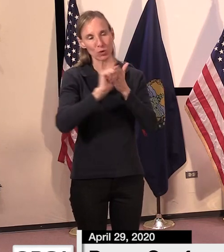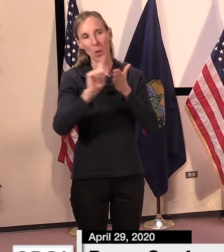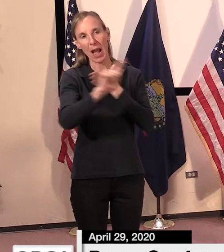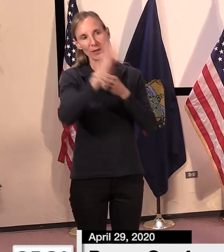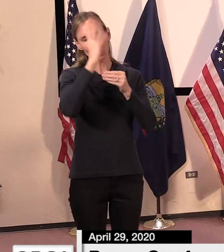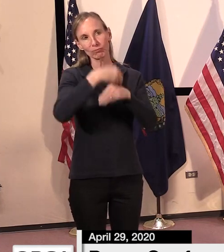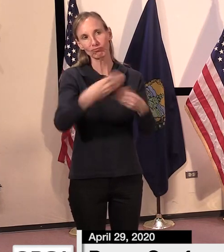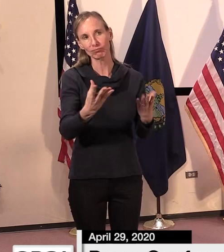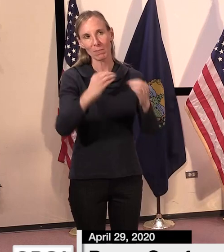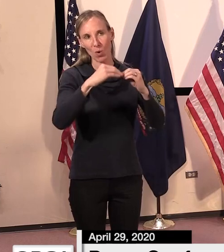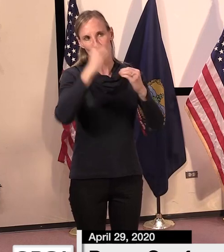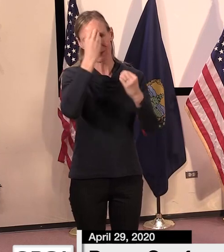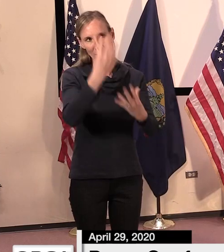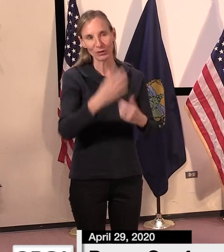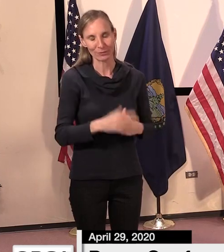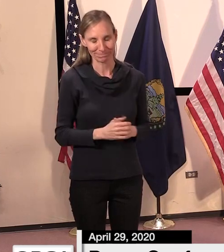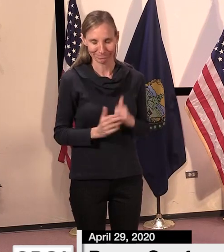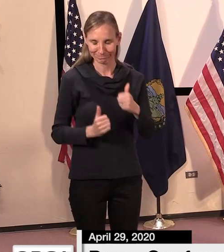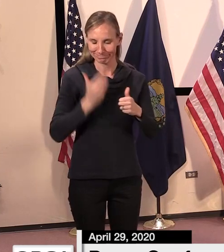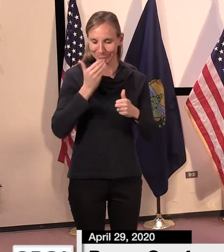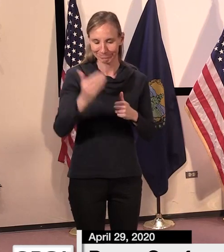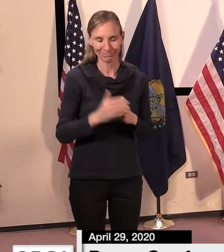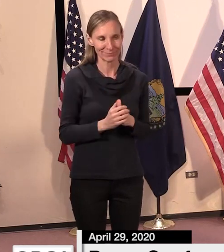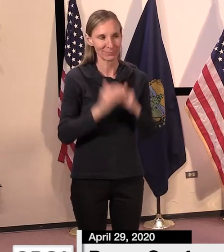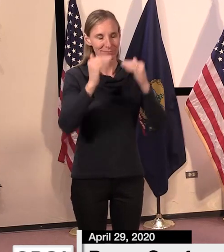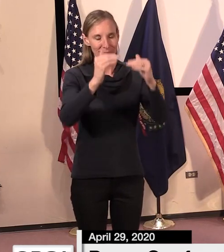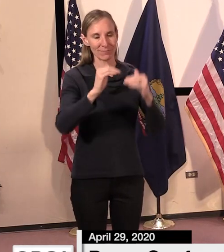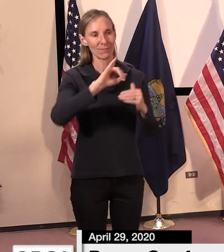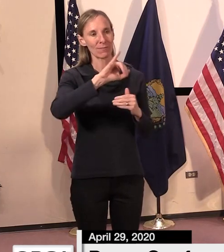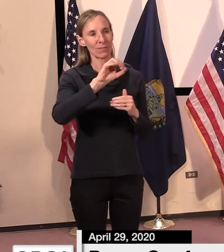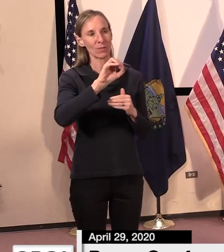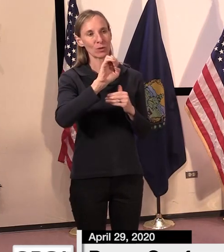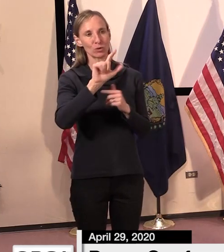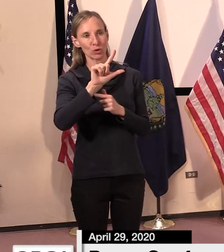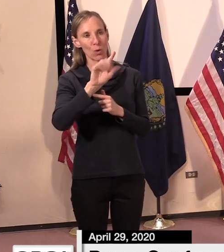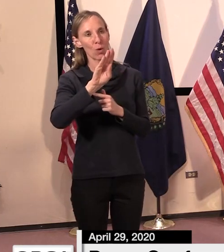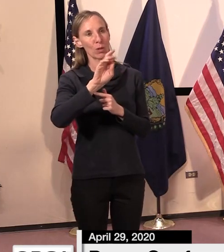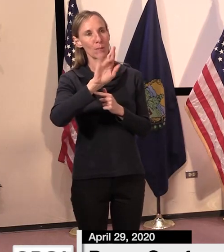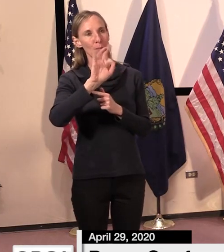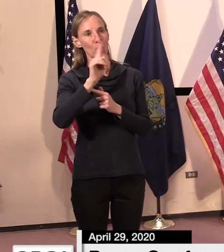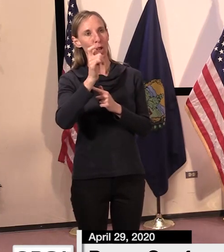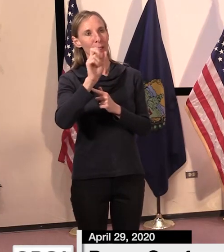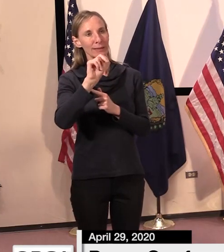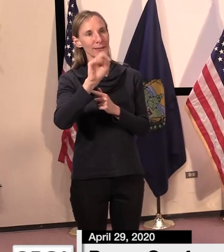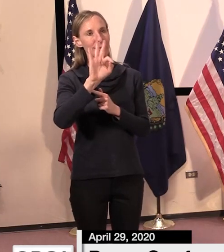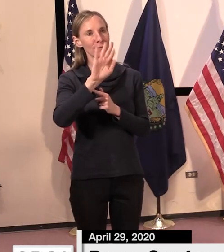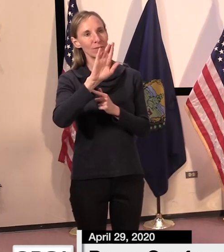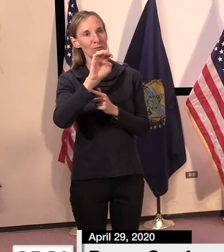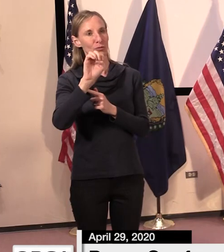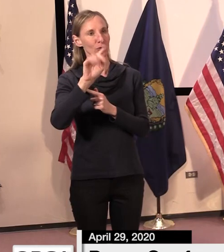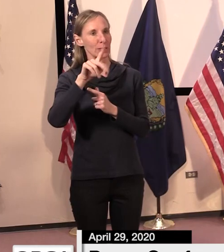All right. Thank you. Joel, Burlington Free Press.